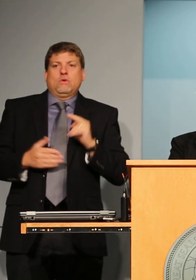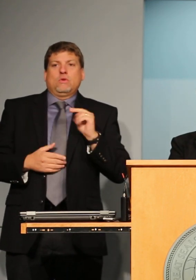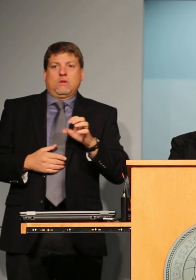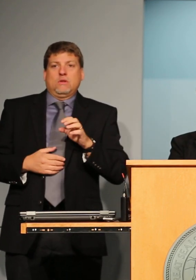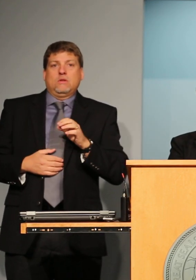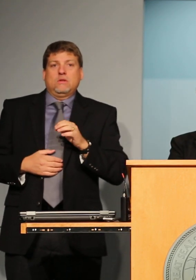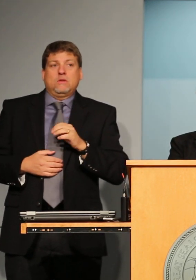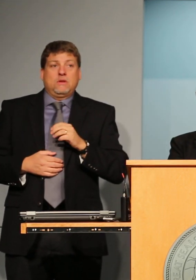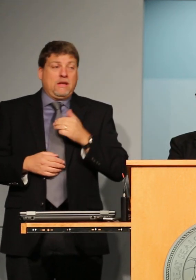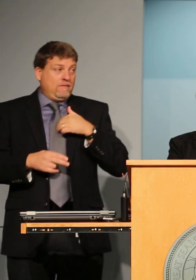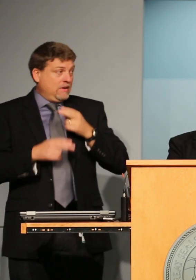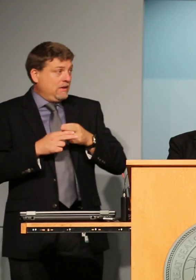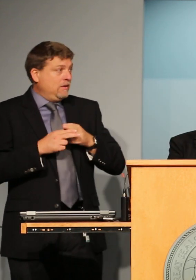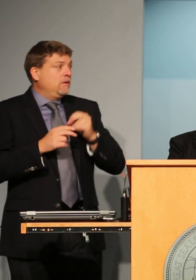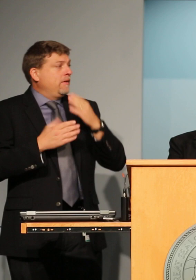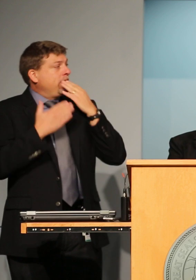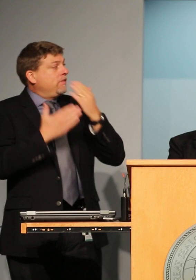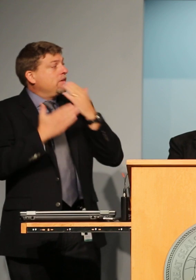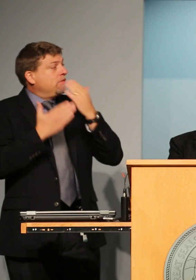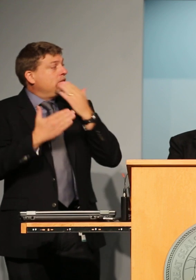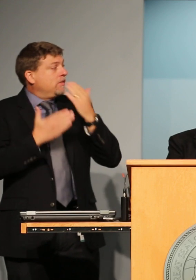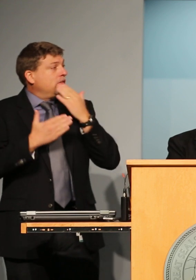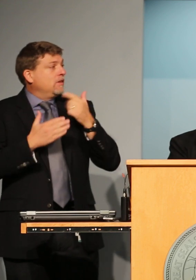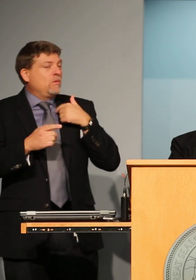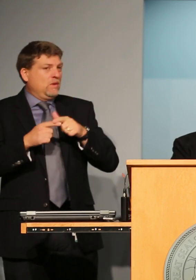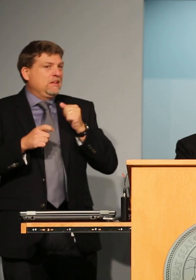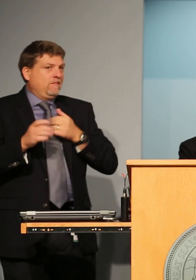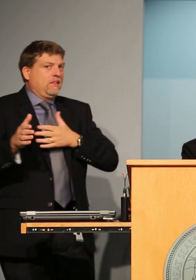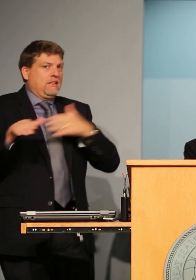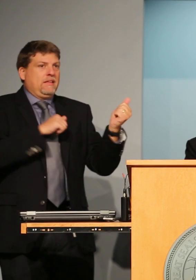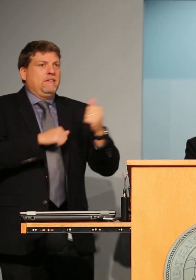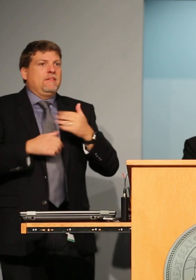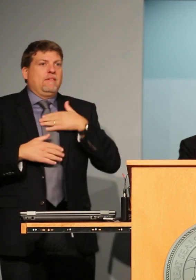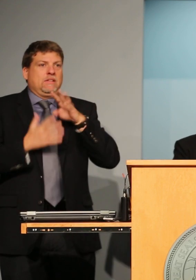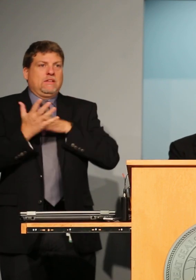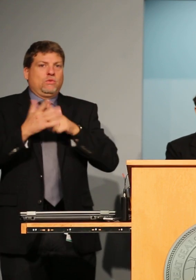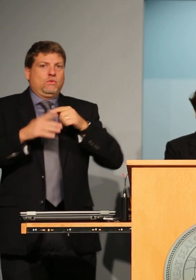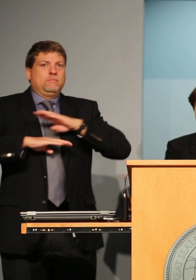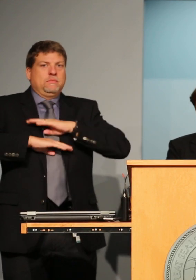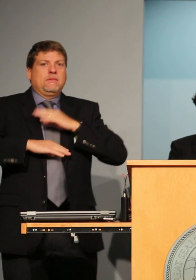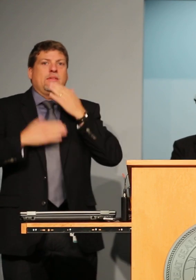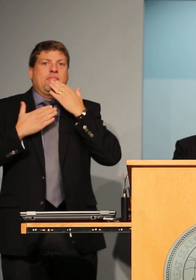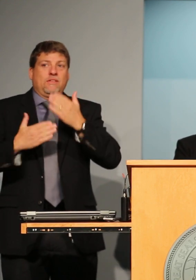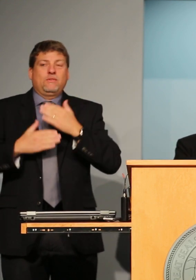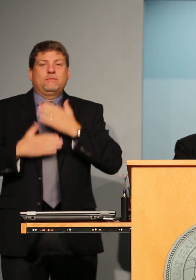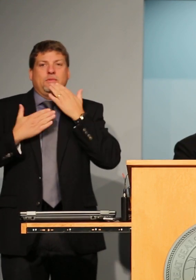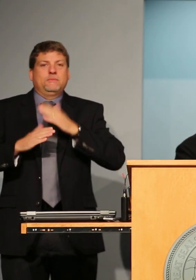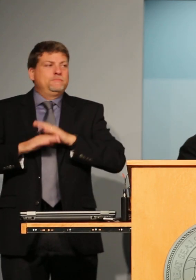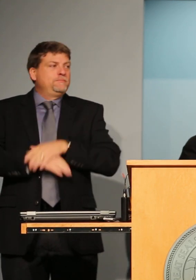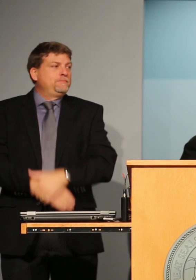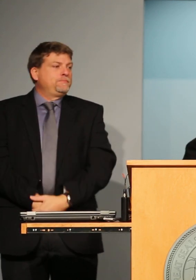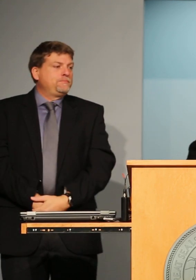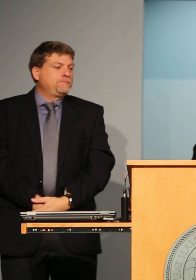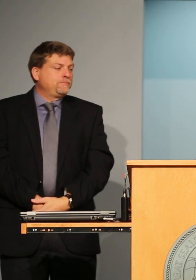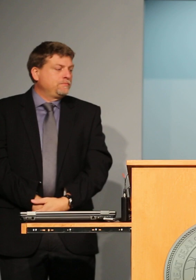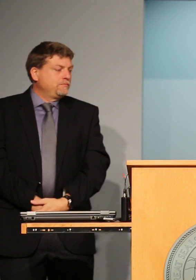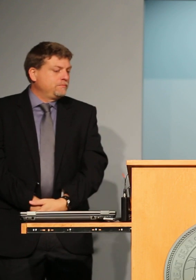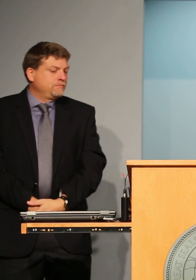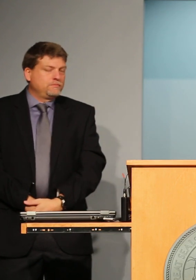But they Tell us live your here? name. All right, thank you very much, Dr. Davis. We've got to go. We have a scheduled meeting. Thank you, gentlemen, ladies and gentlemen.